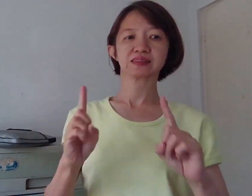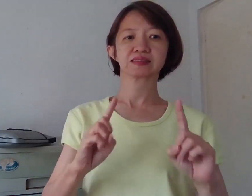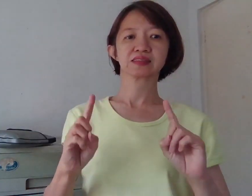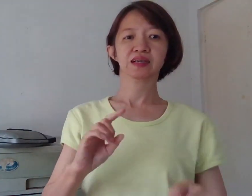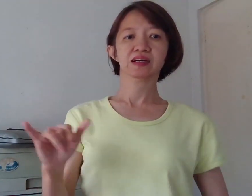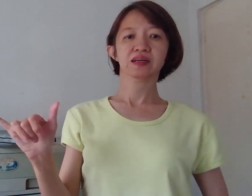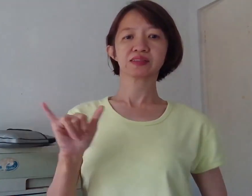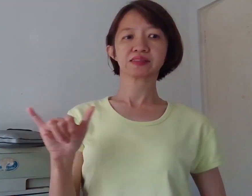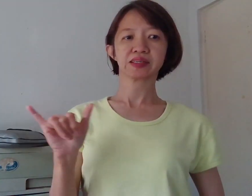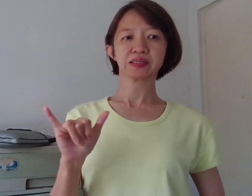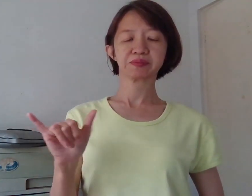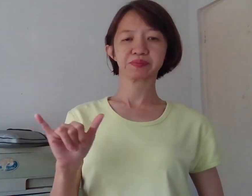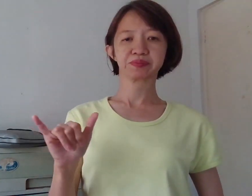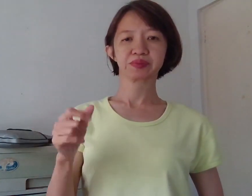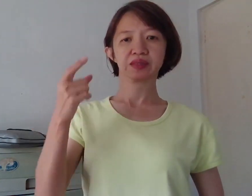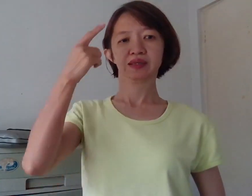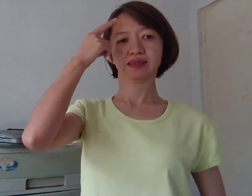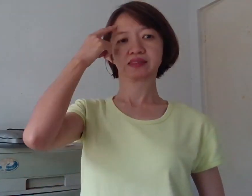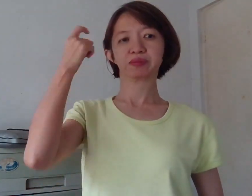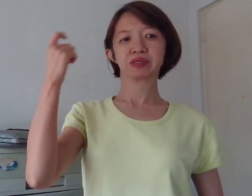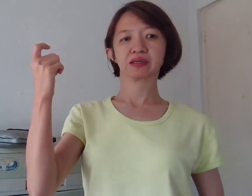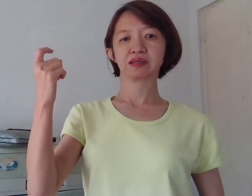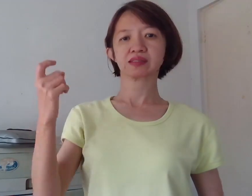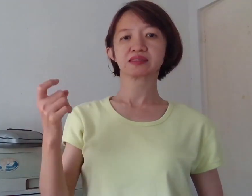signs are the same. It's because